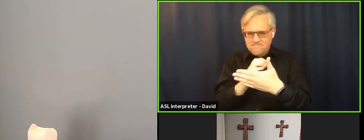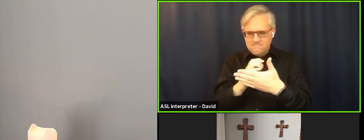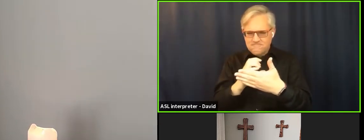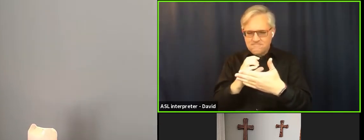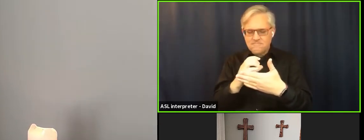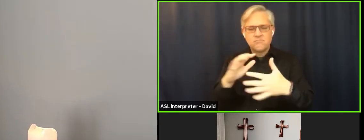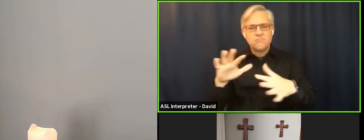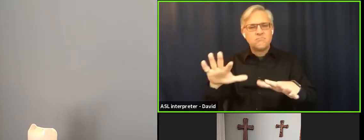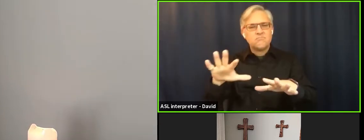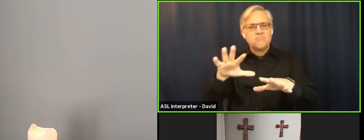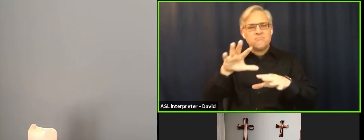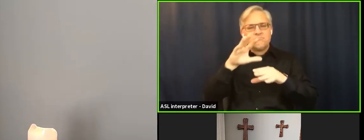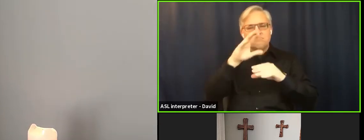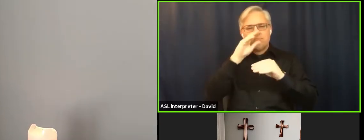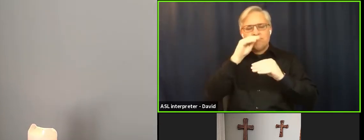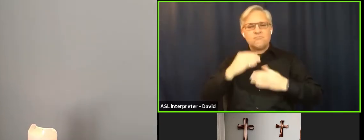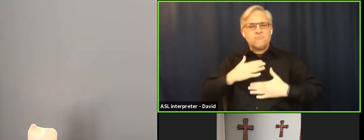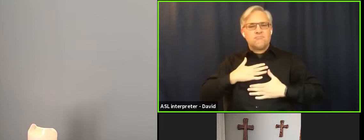calming breaths,